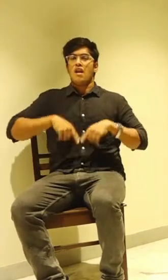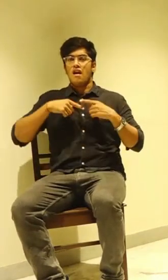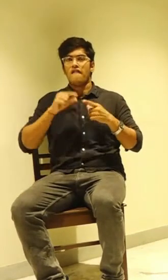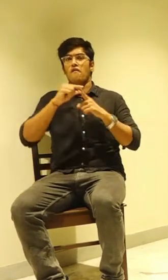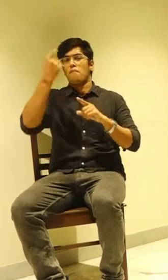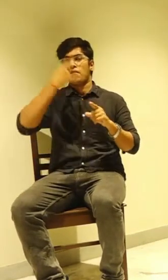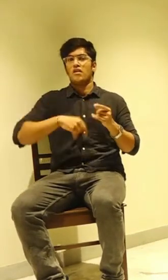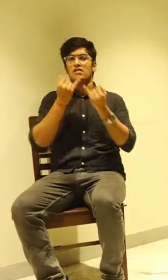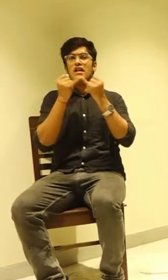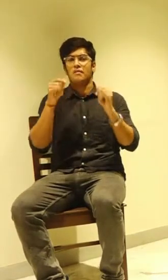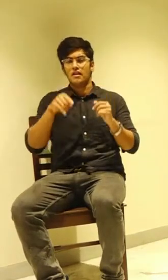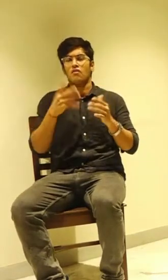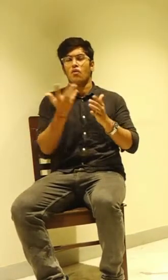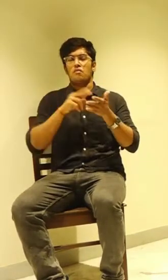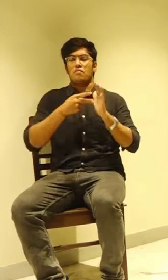mean.